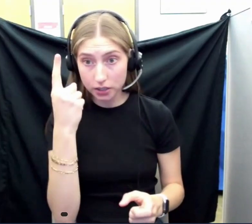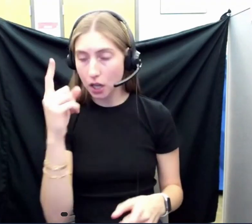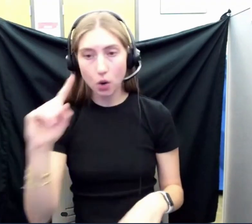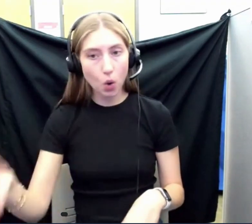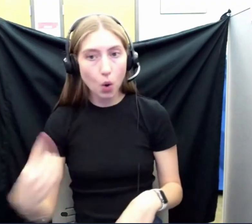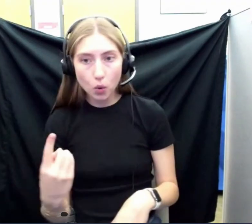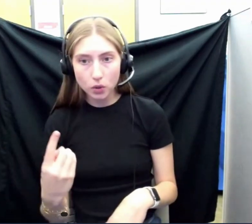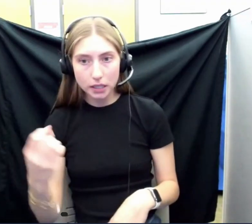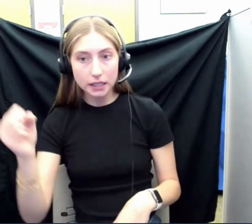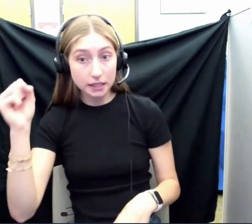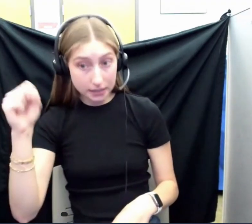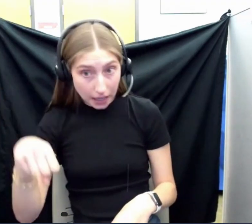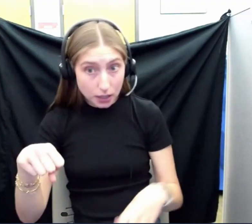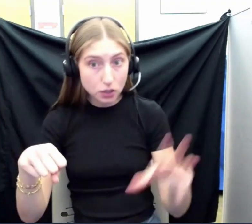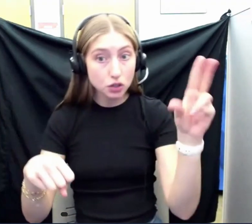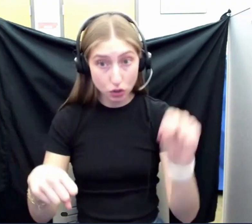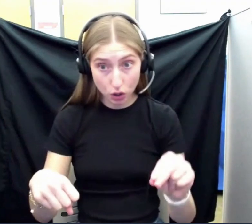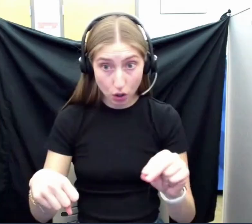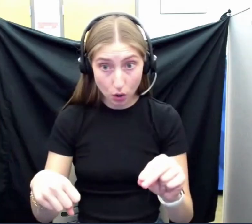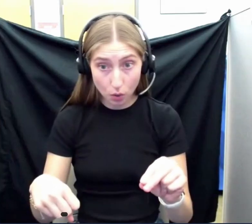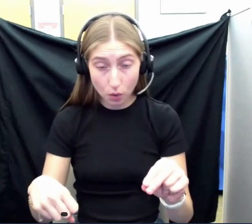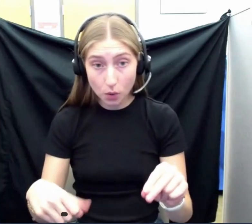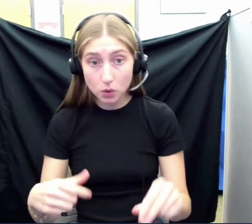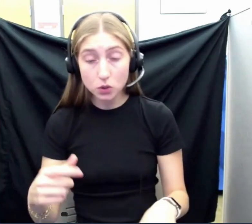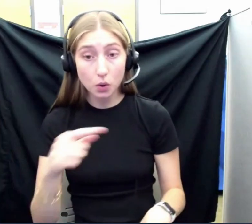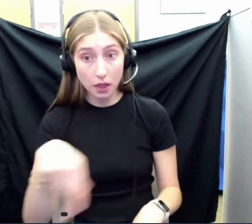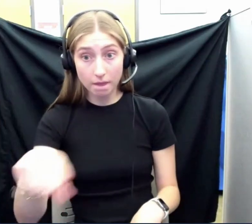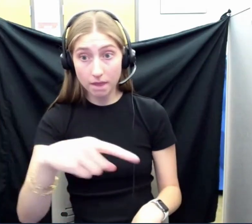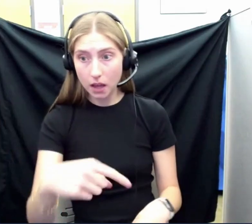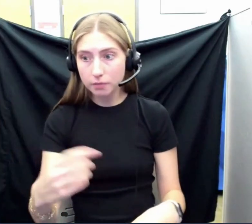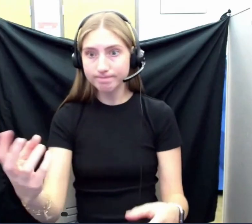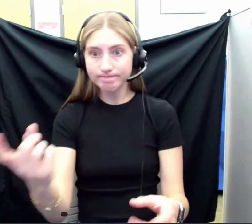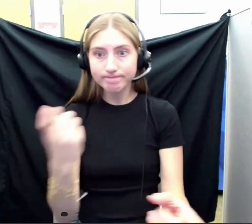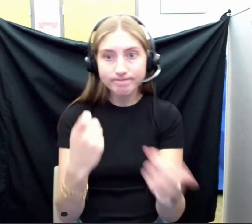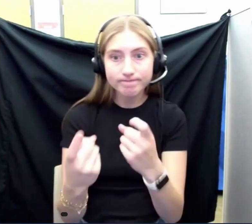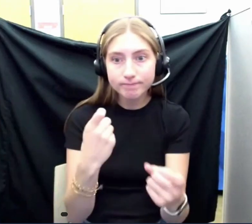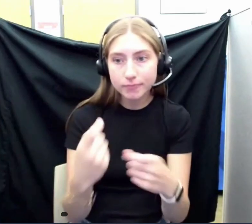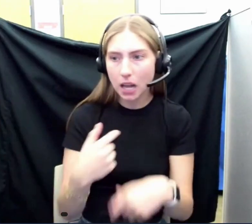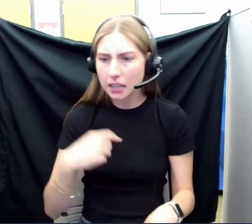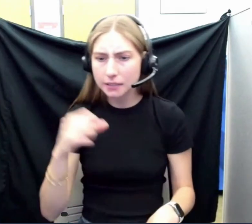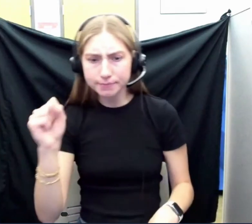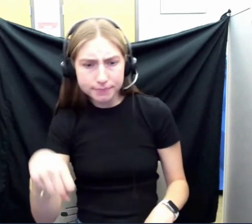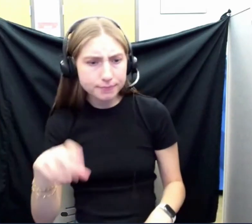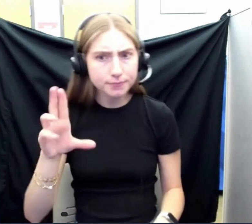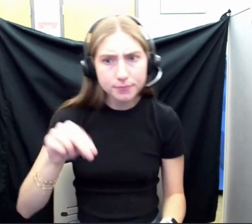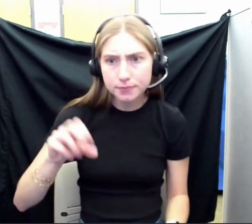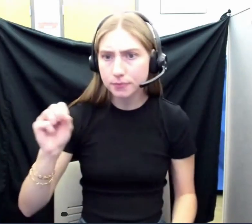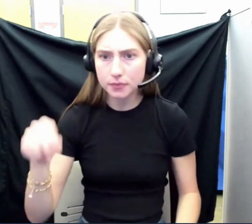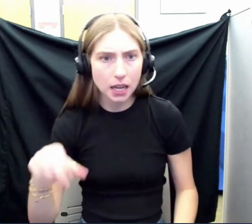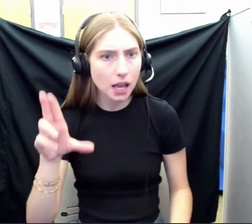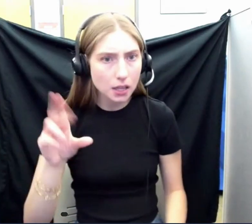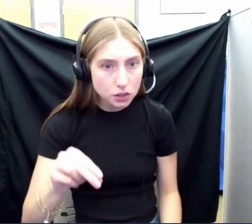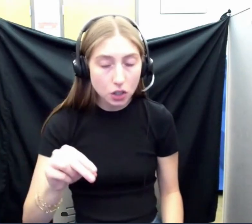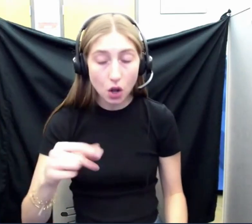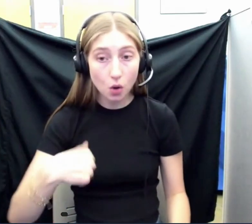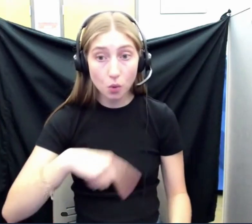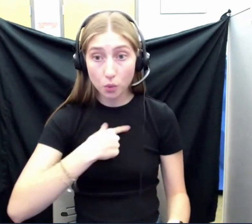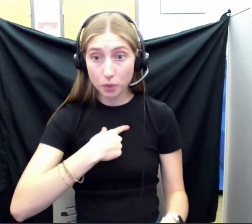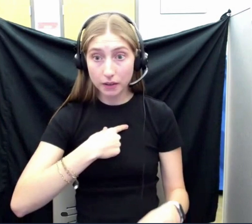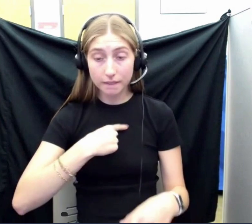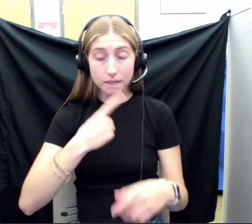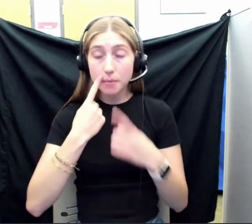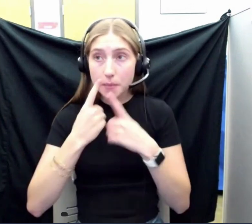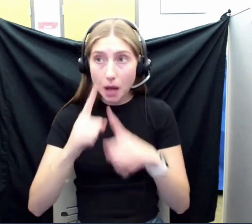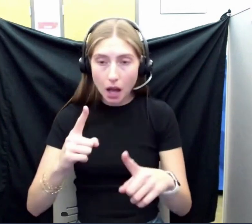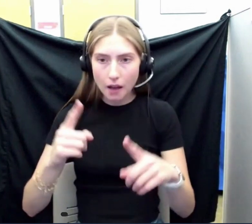up with the reason why condensation takes place. Now, we know that condensation is water collecting on the outside of a cup. What I want to know is